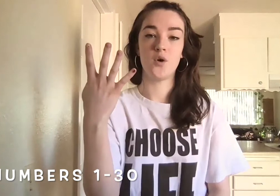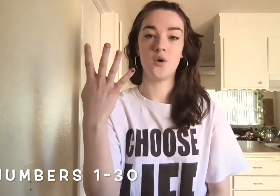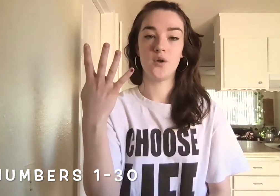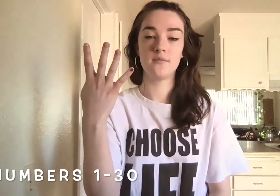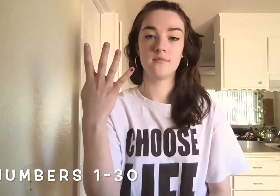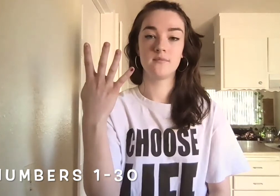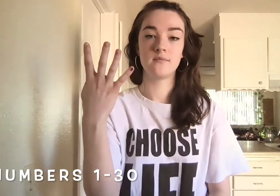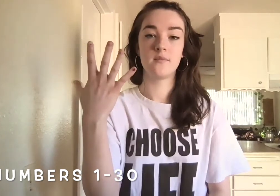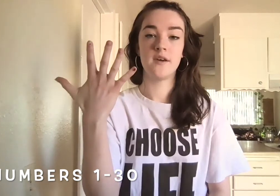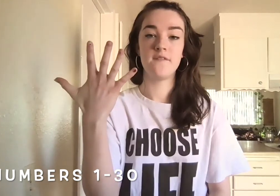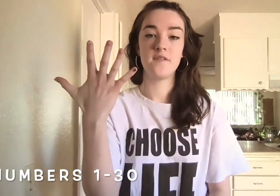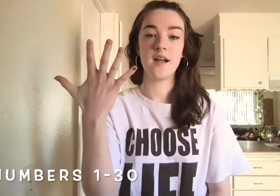4, 5,